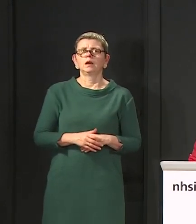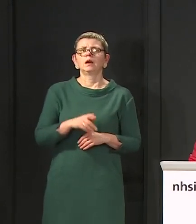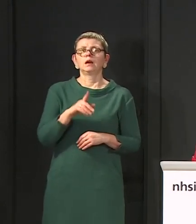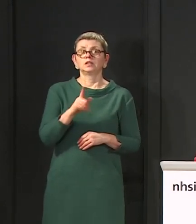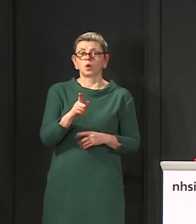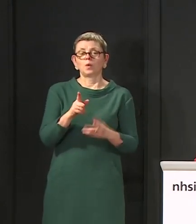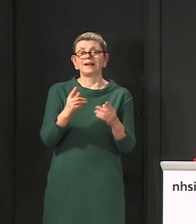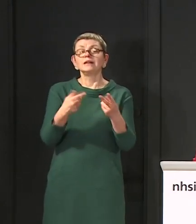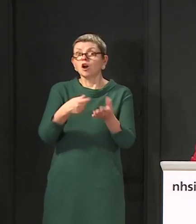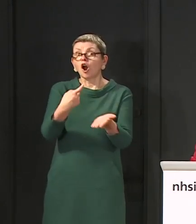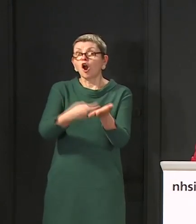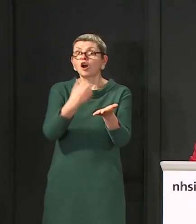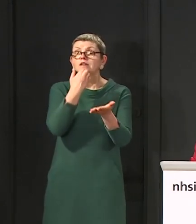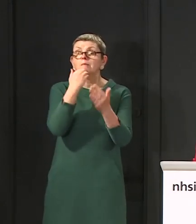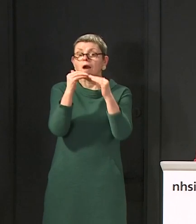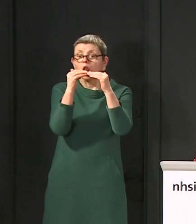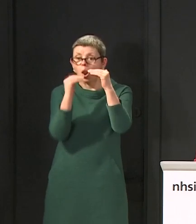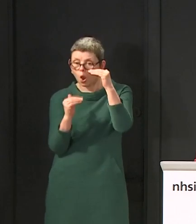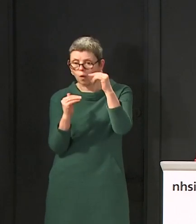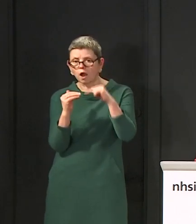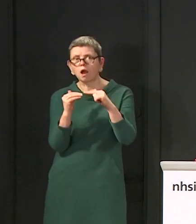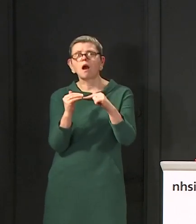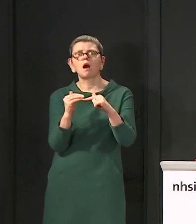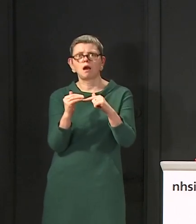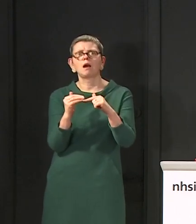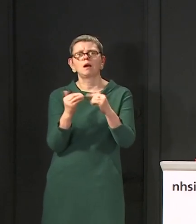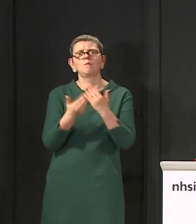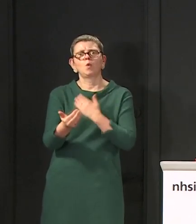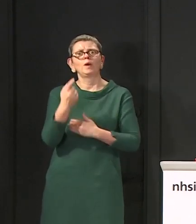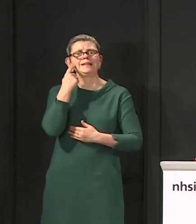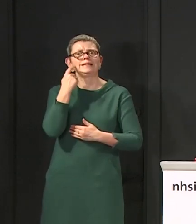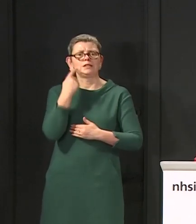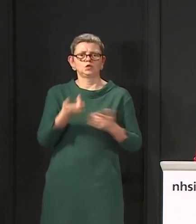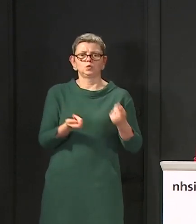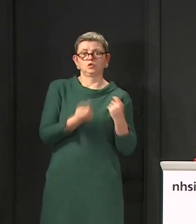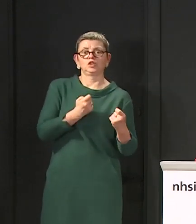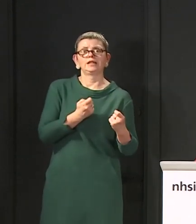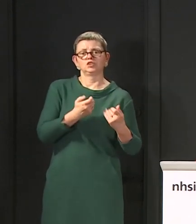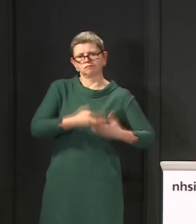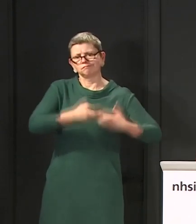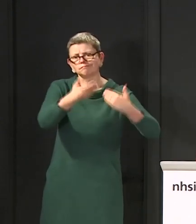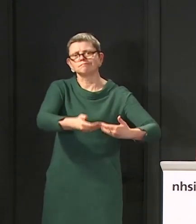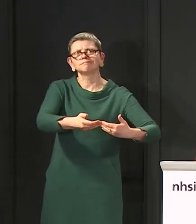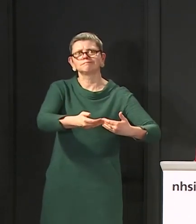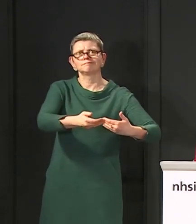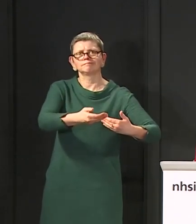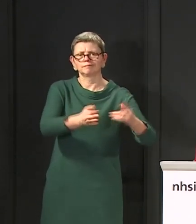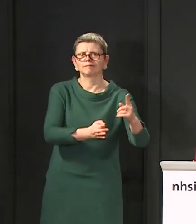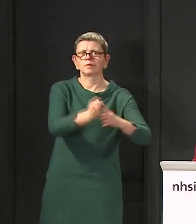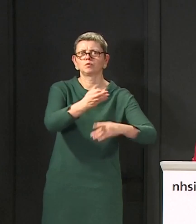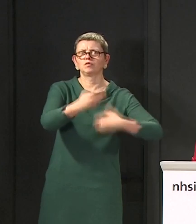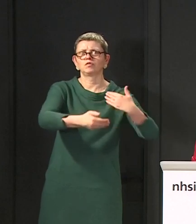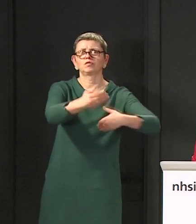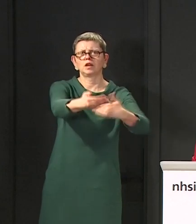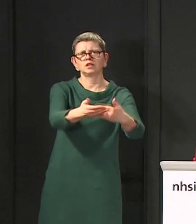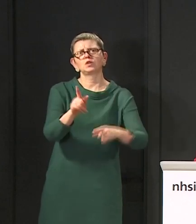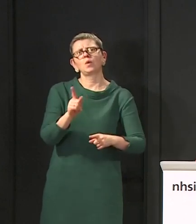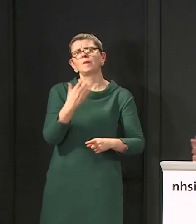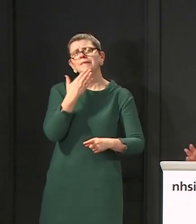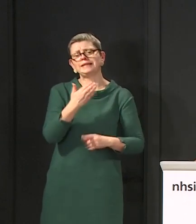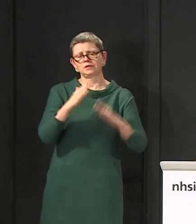lower the R number is and the fewer infectious cases there are. So please stay at home, except for when you're buying food